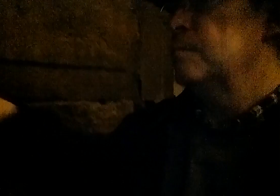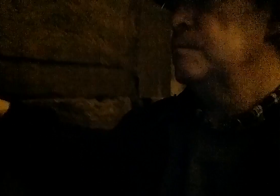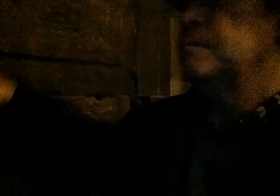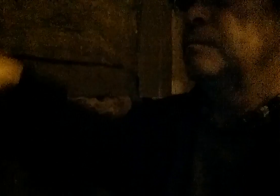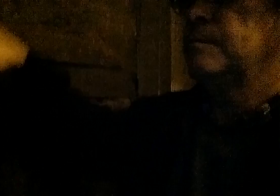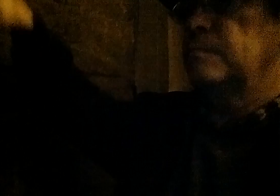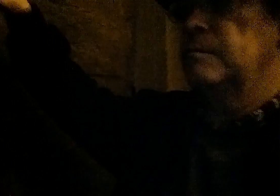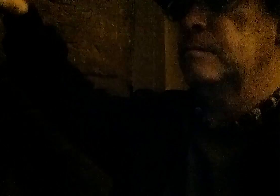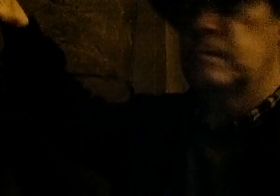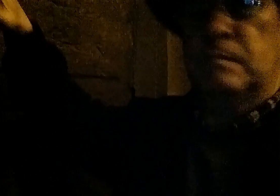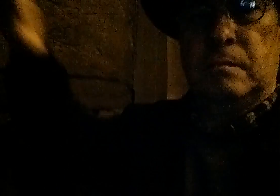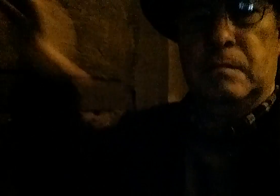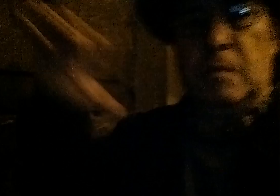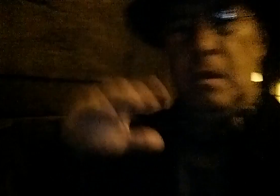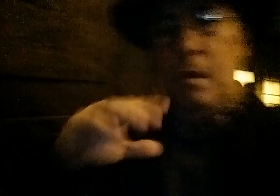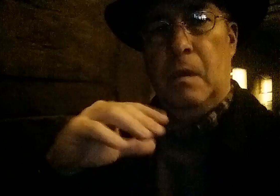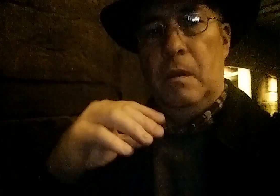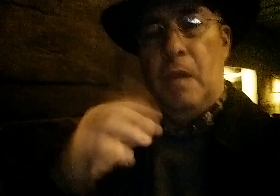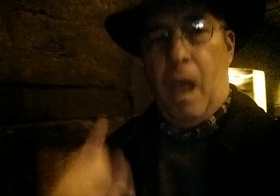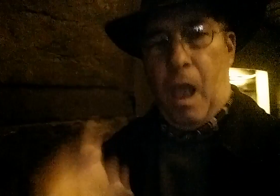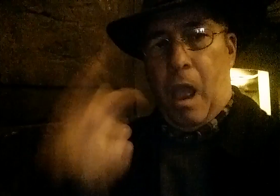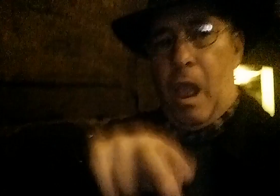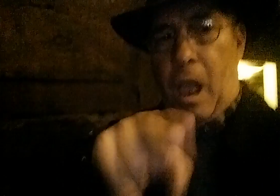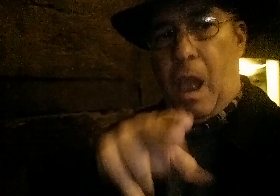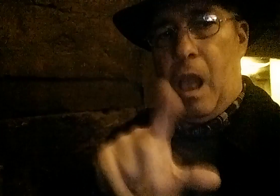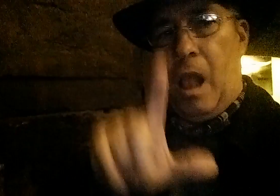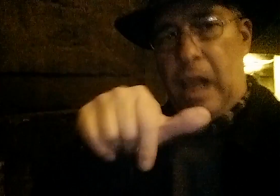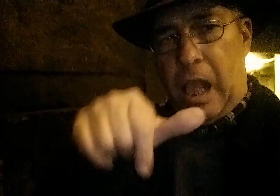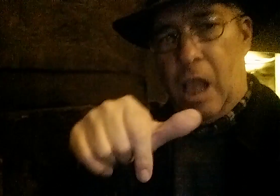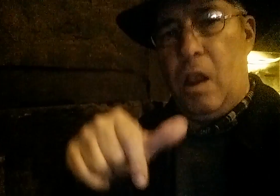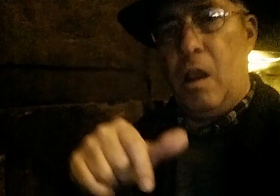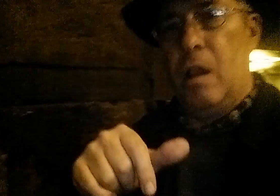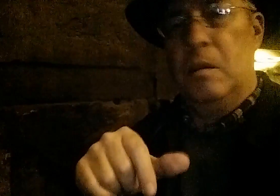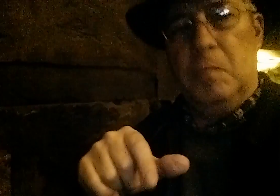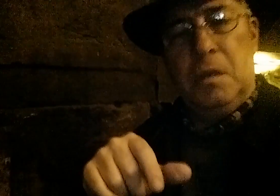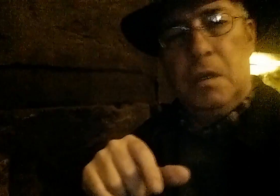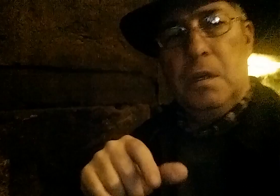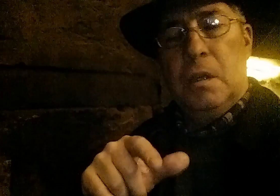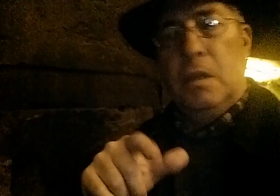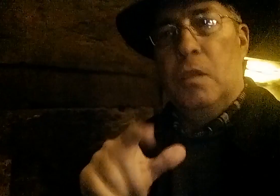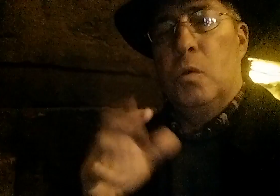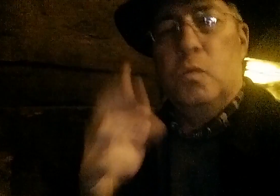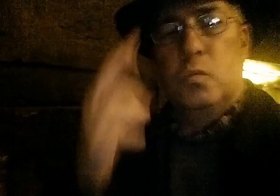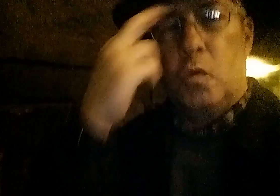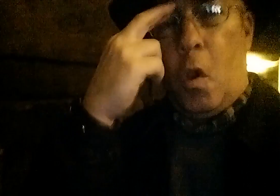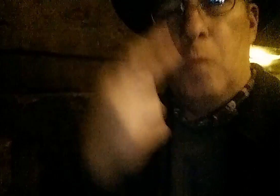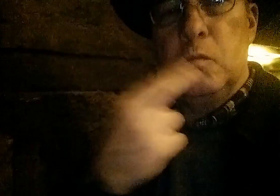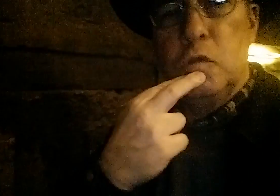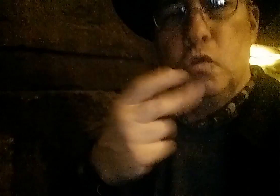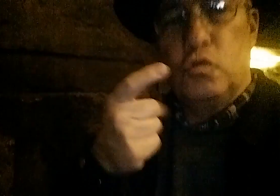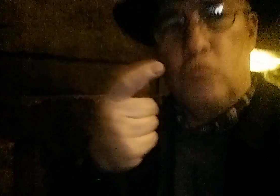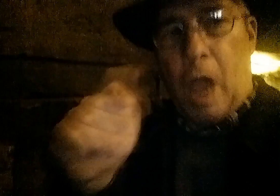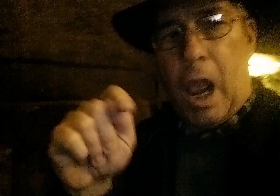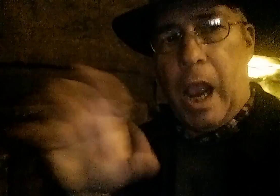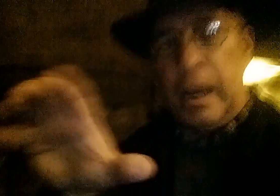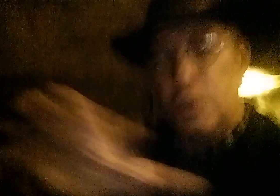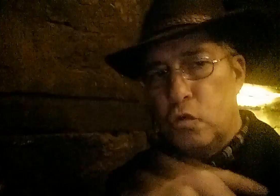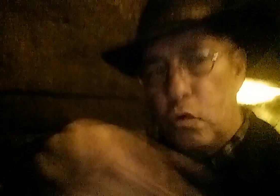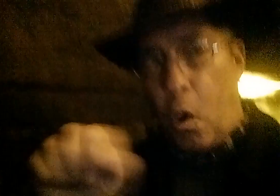His palace was built in this area. Then later, the Romans